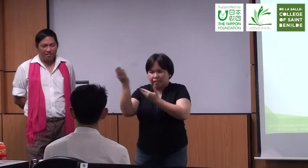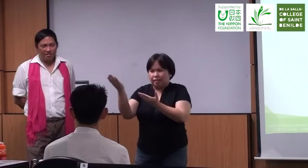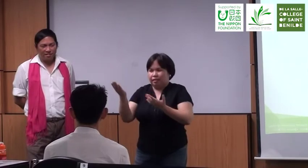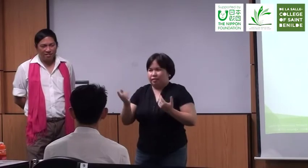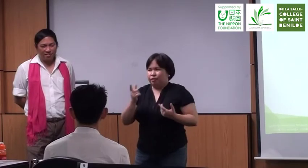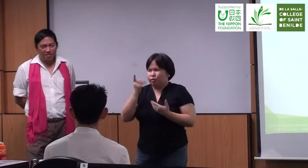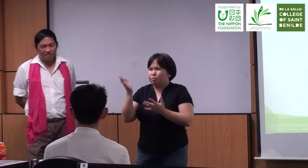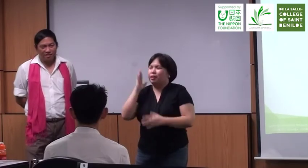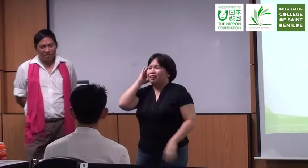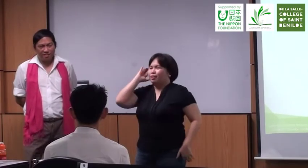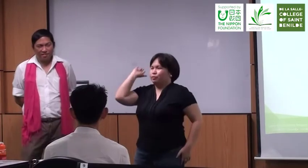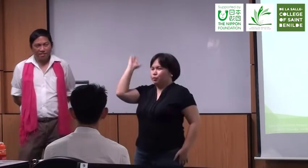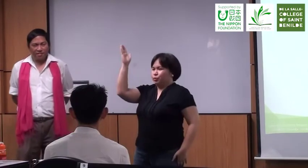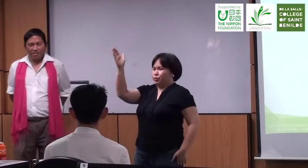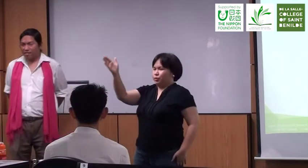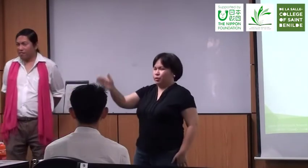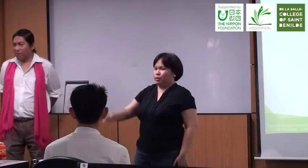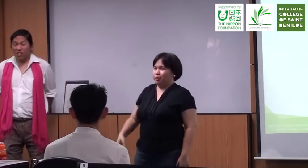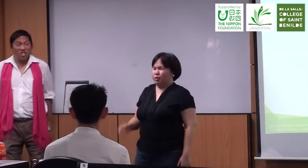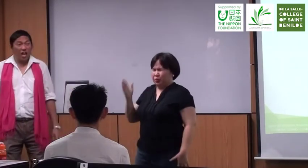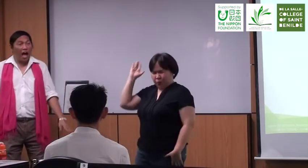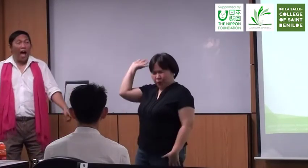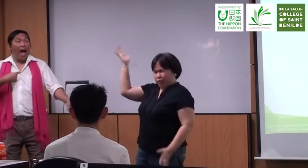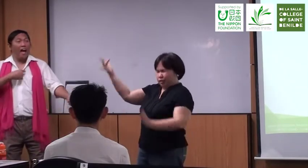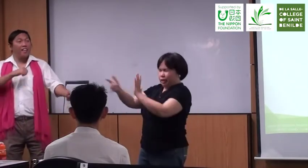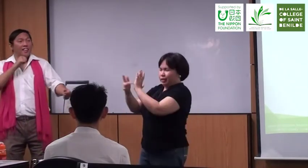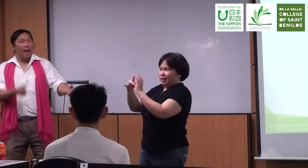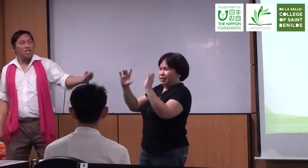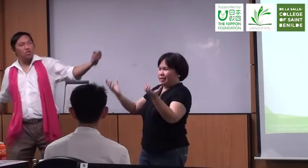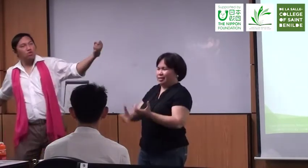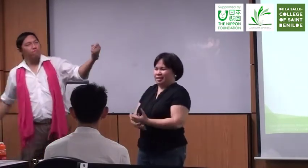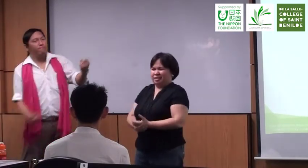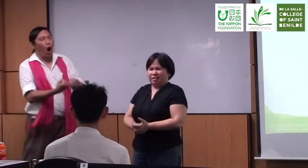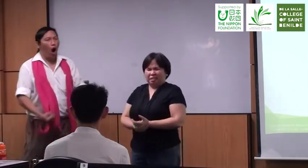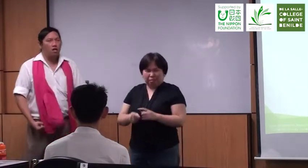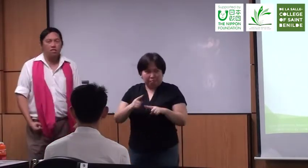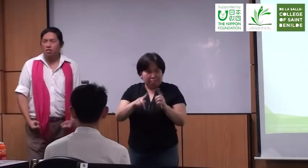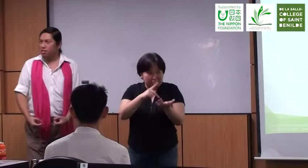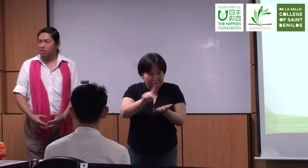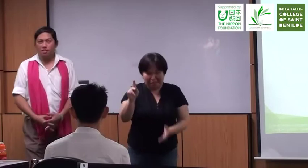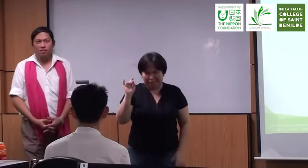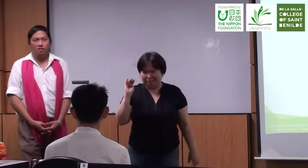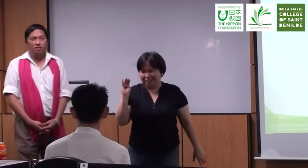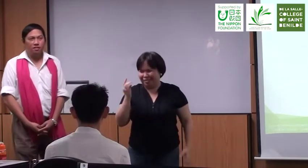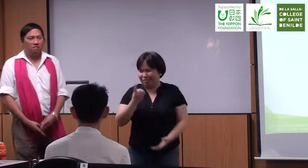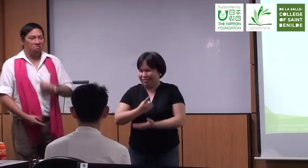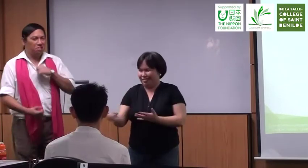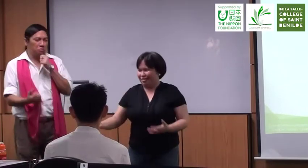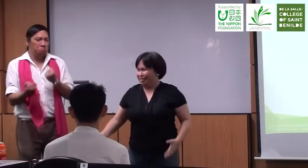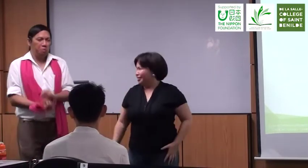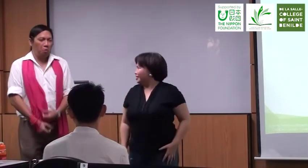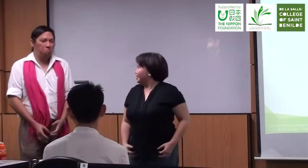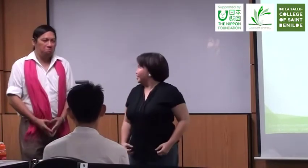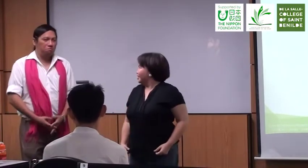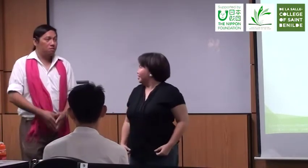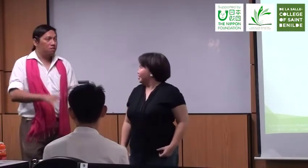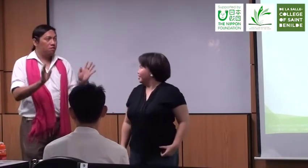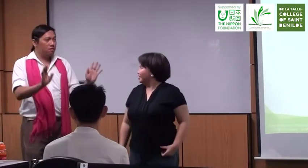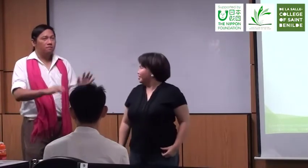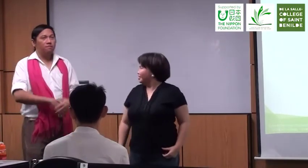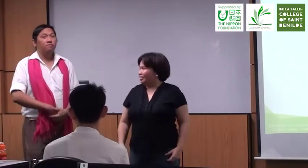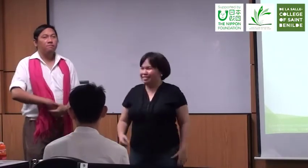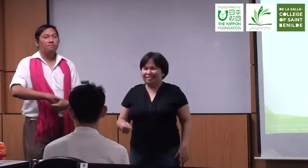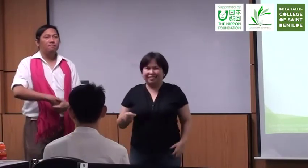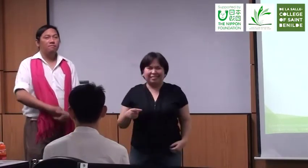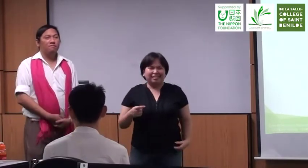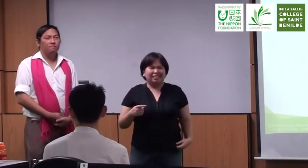yun na yung future of classes. Pero bayad pa rin. Bayad pa rin. Pero bayad pa rin.